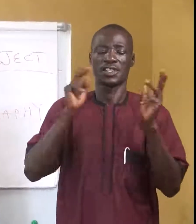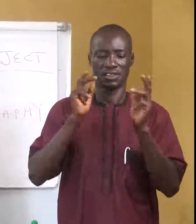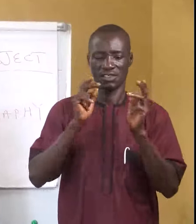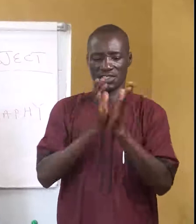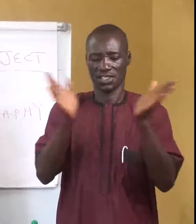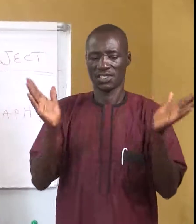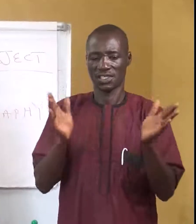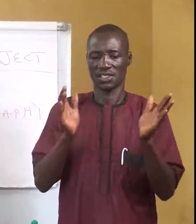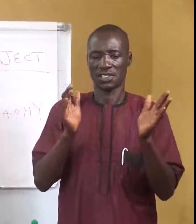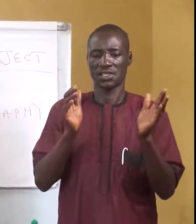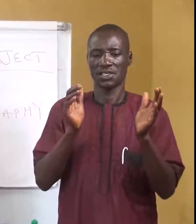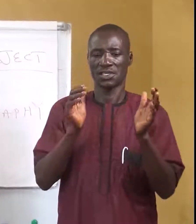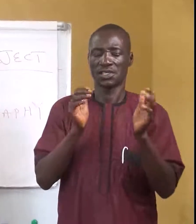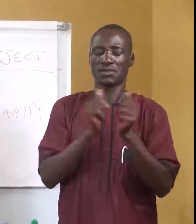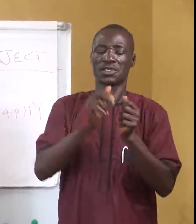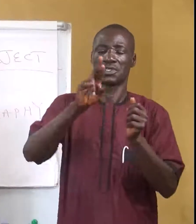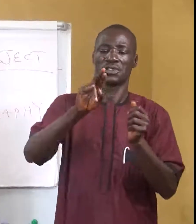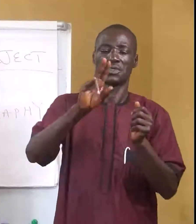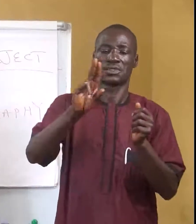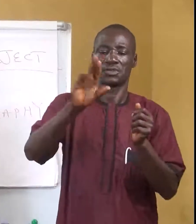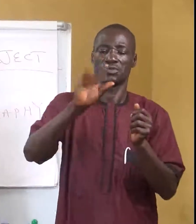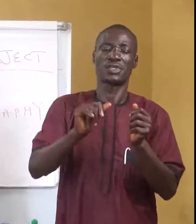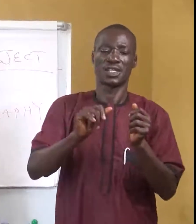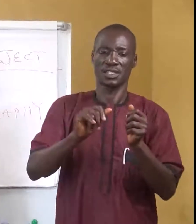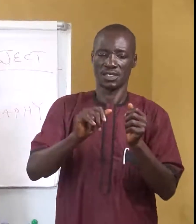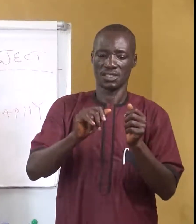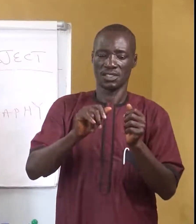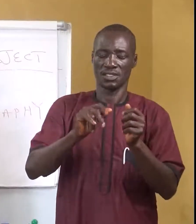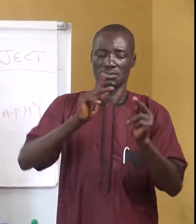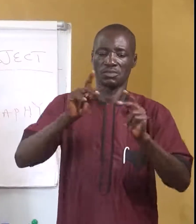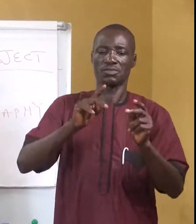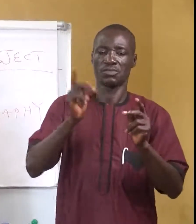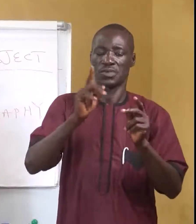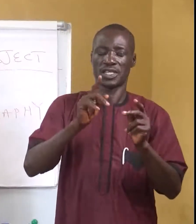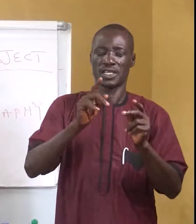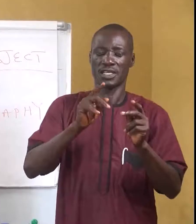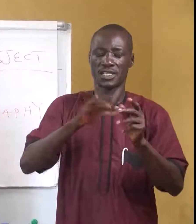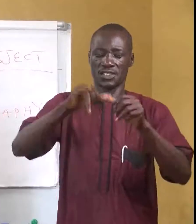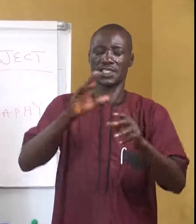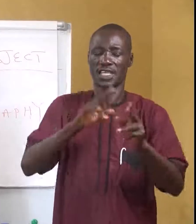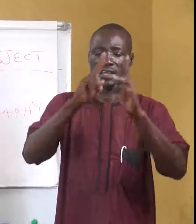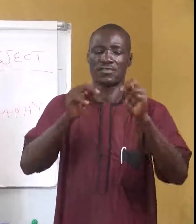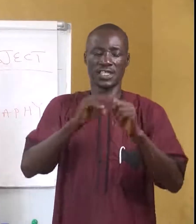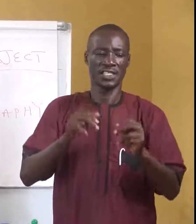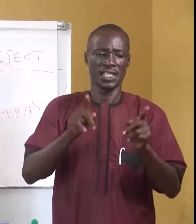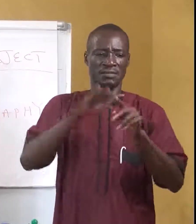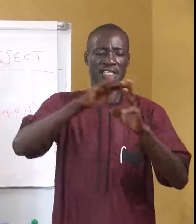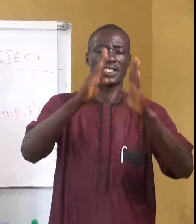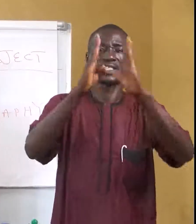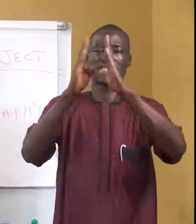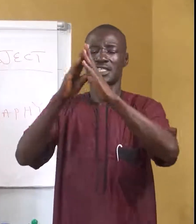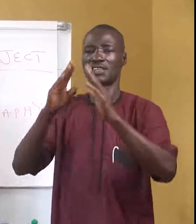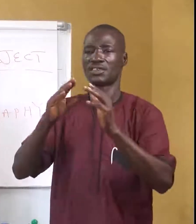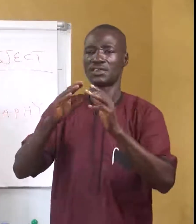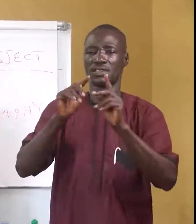with all rural settlements where the settlement is small, but in urban area, most of the settlements there